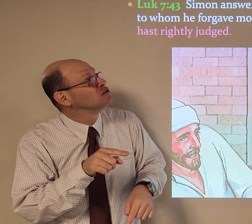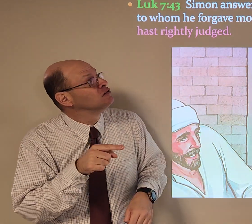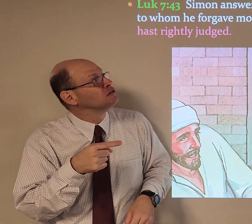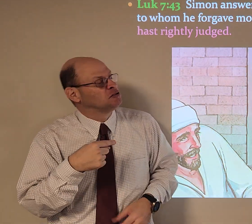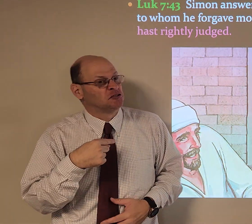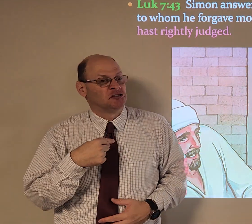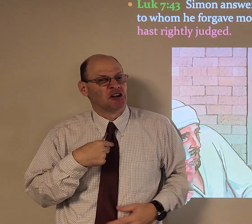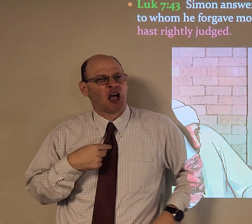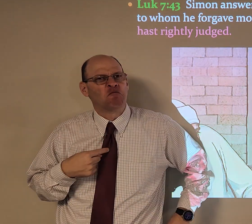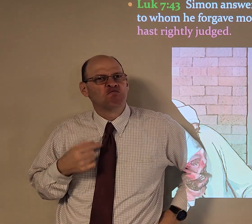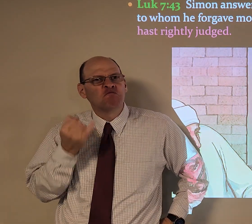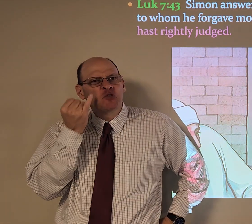Simon answered and said,